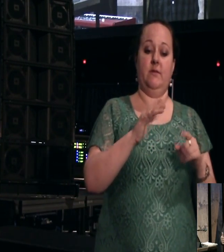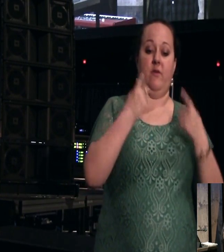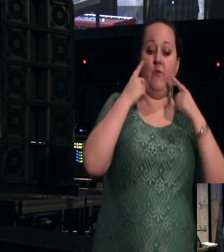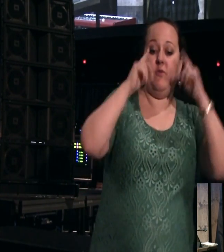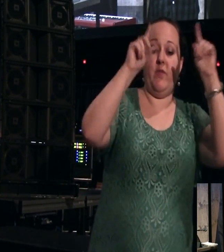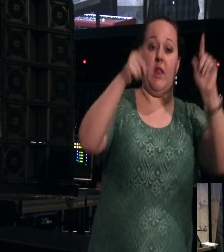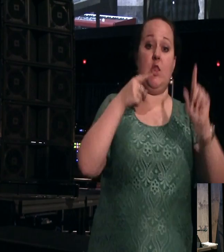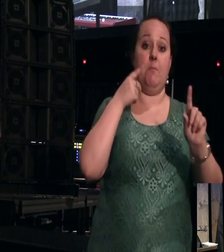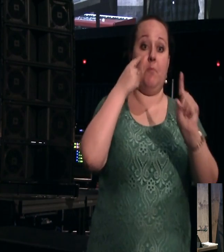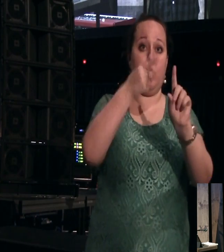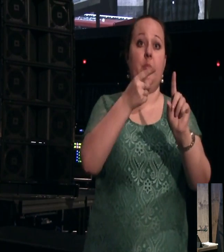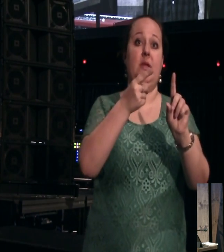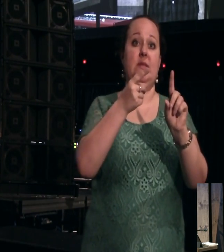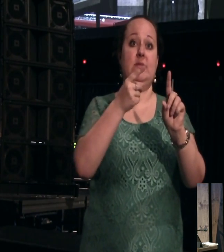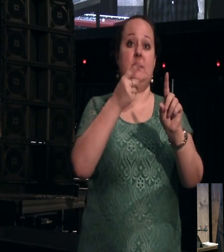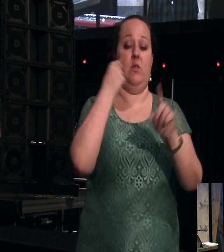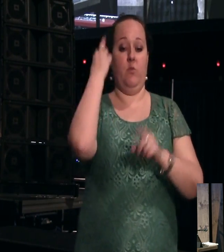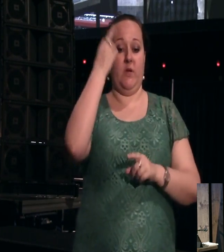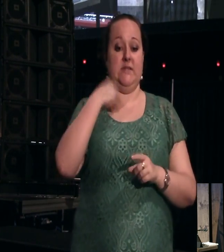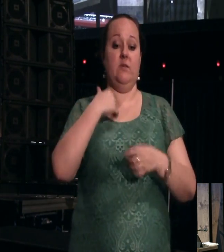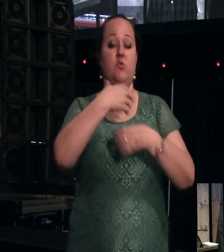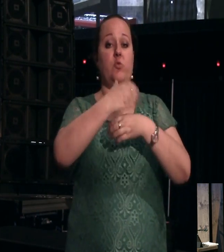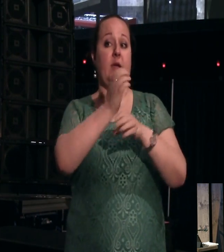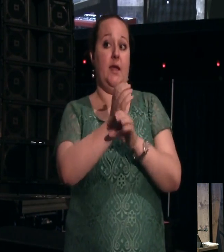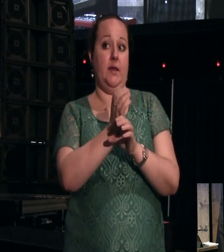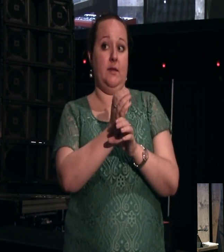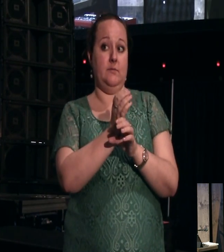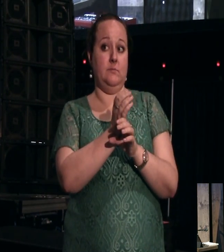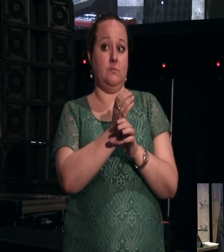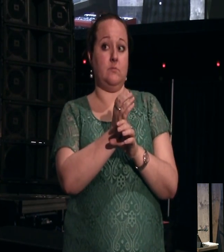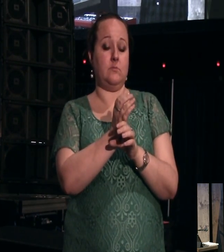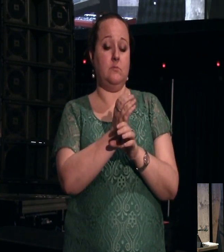purpose for which it has been created.